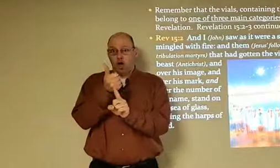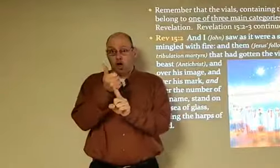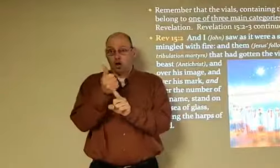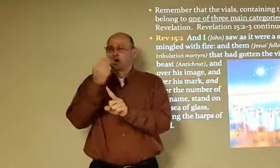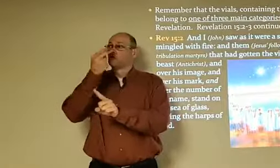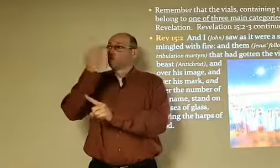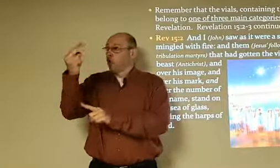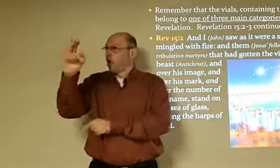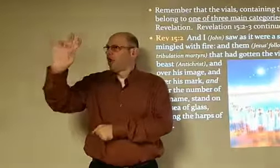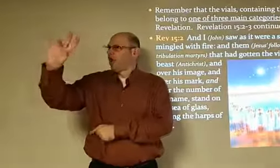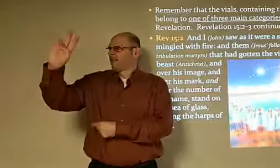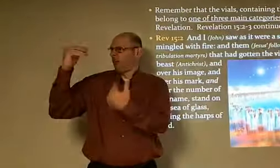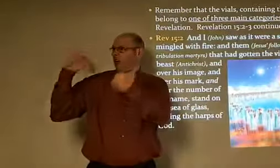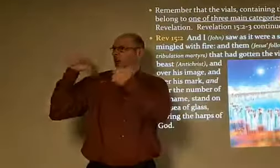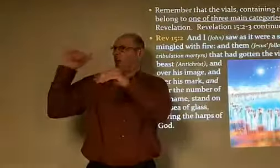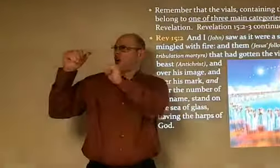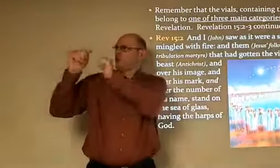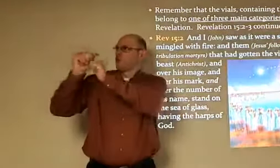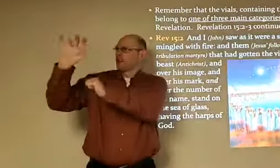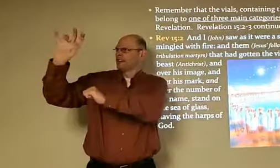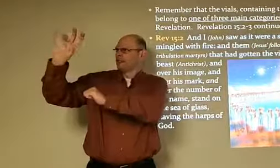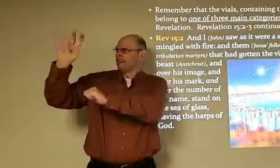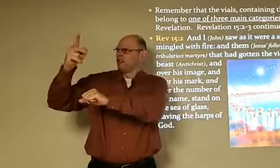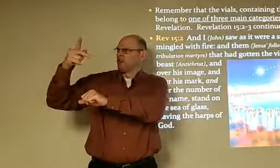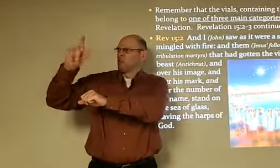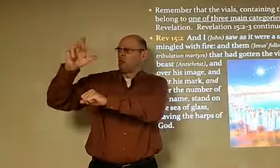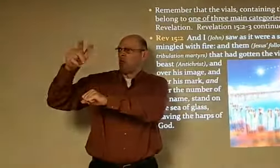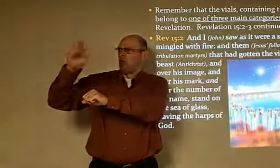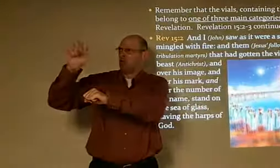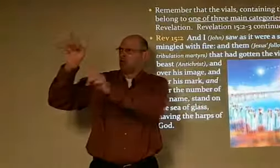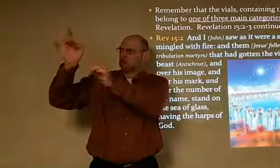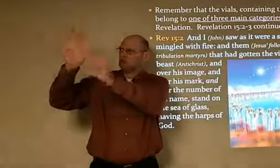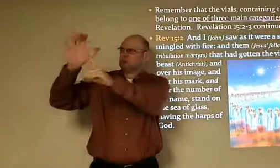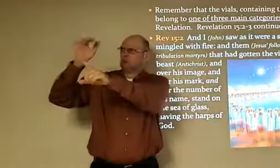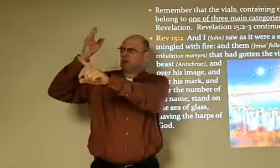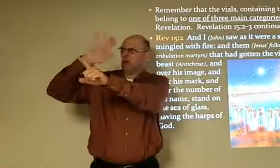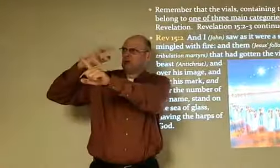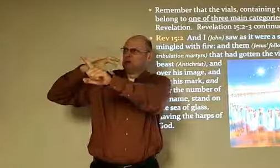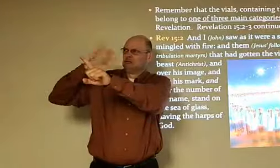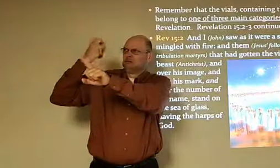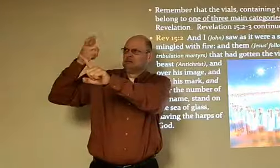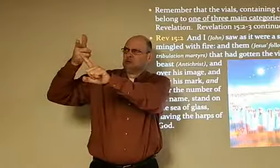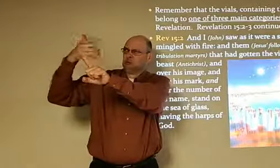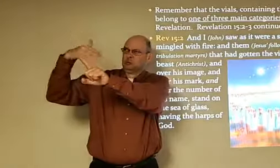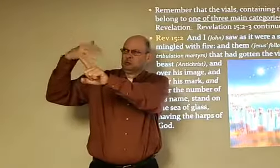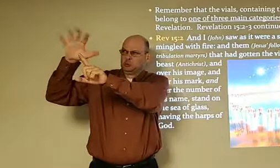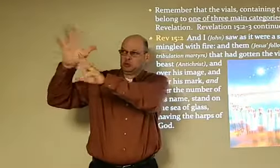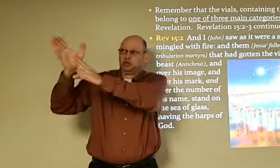Continuing in verse 2, John continues to speak. "And I saw as it were a sea of